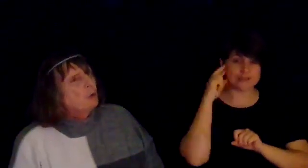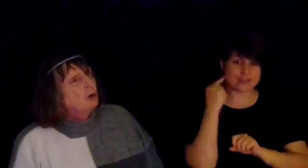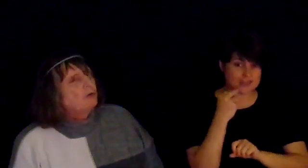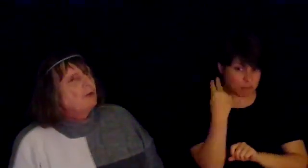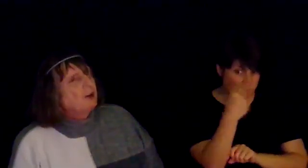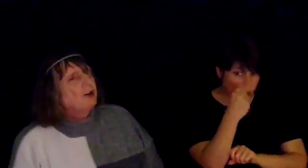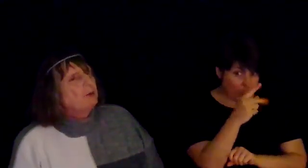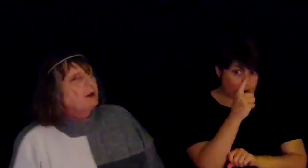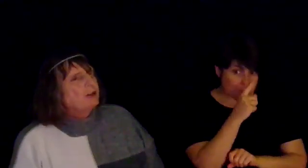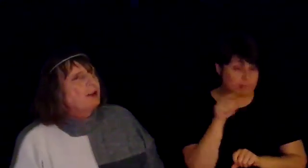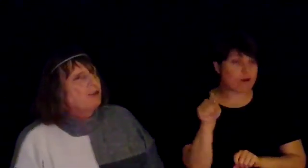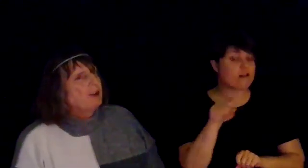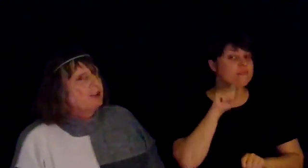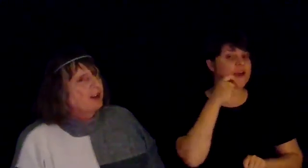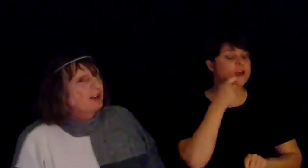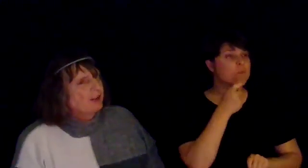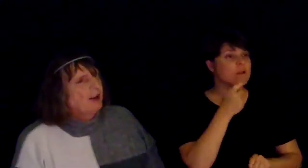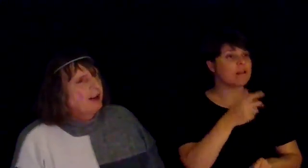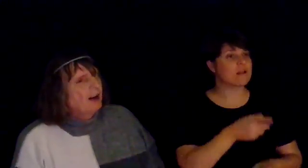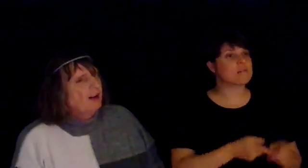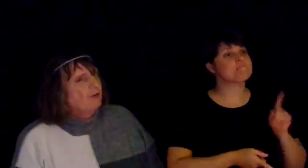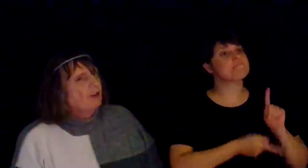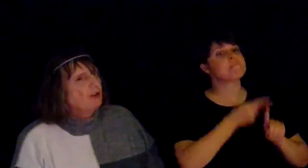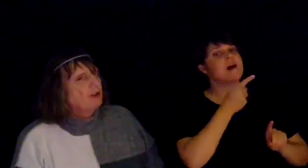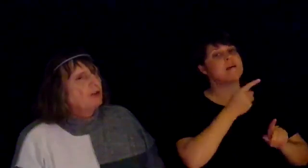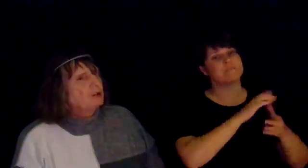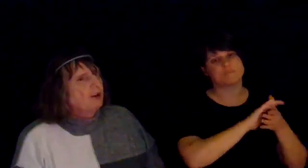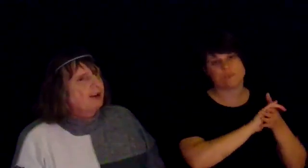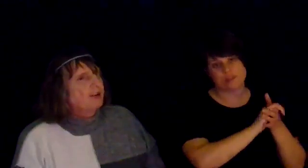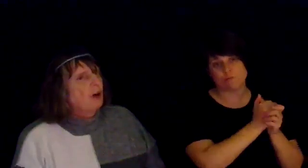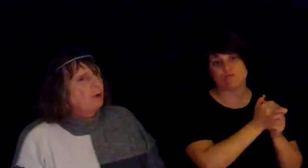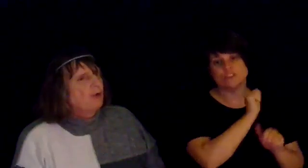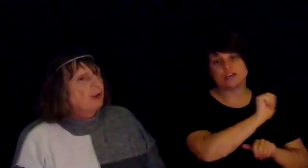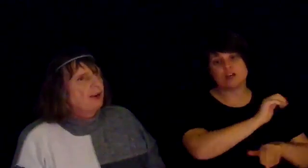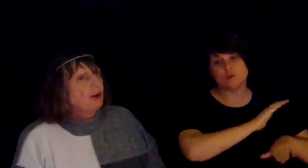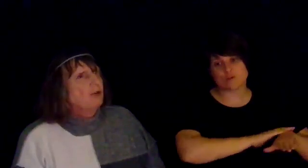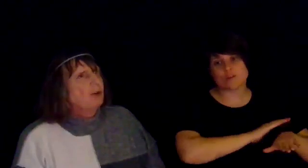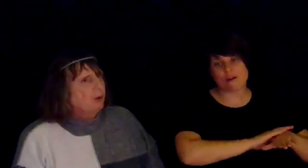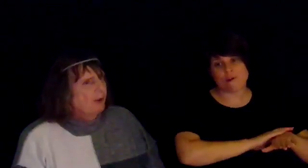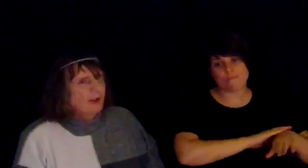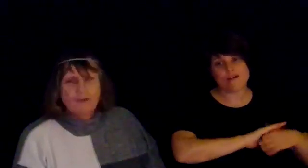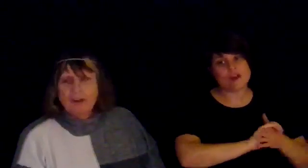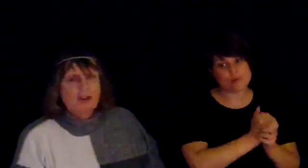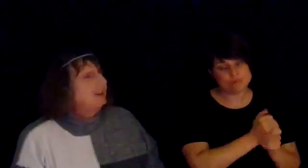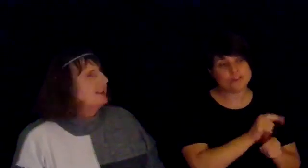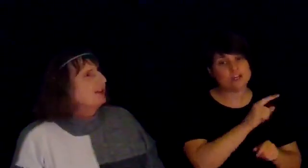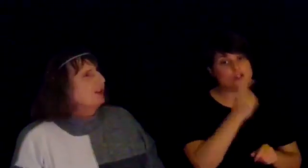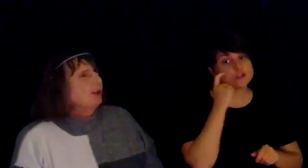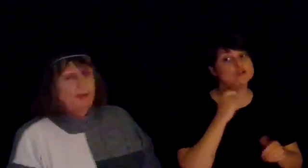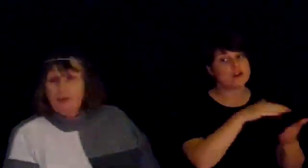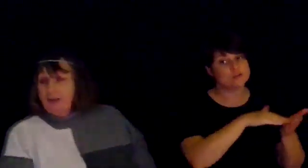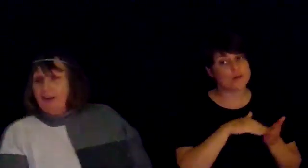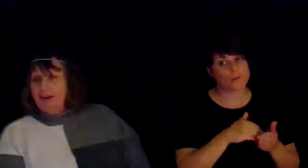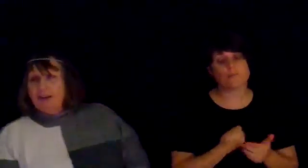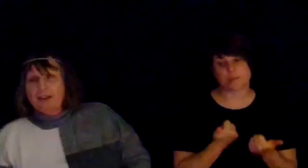LAC will very much appreciate you trying to help them to help you, if that makes any sense